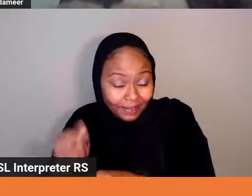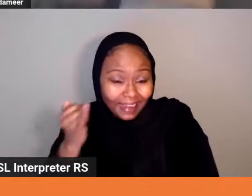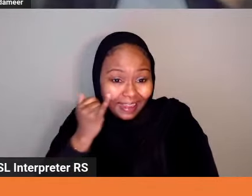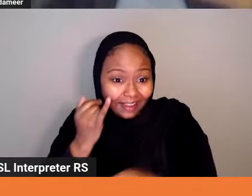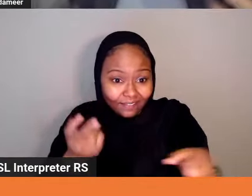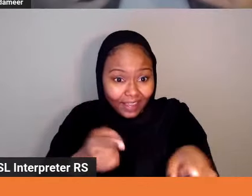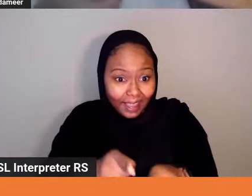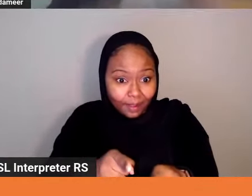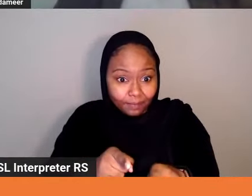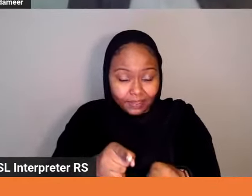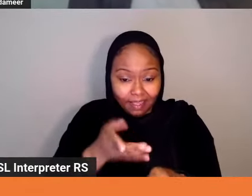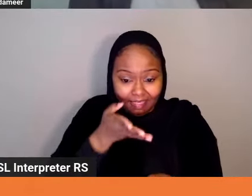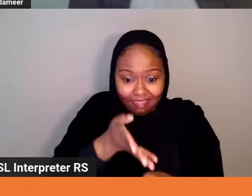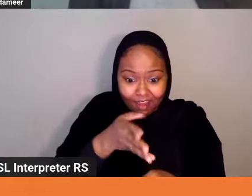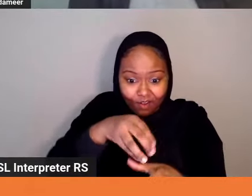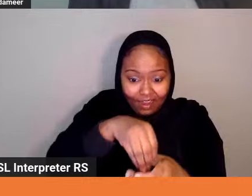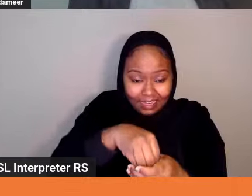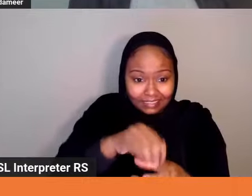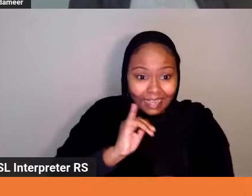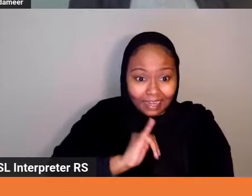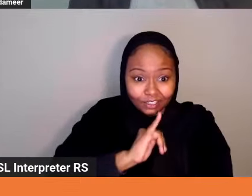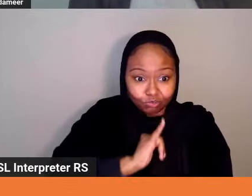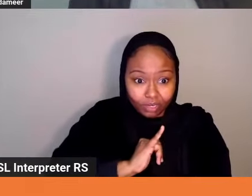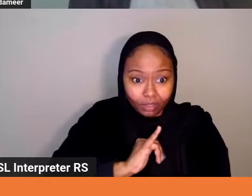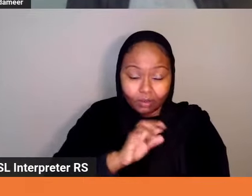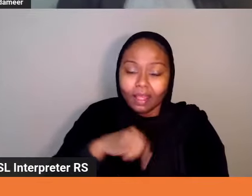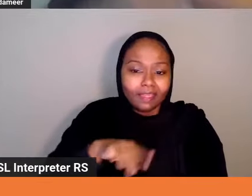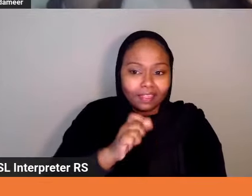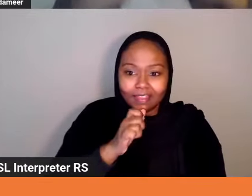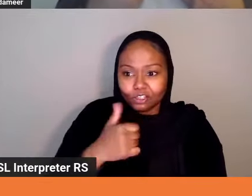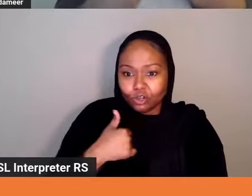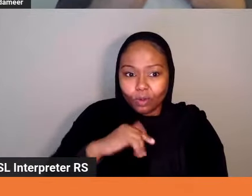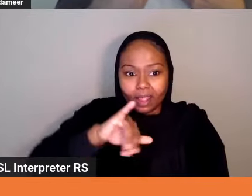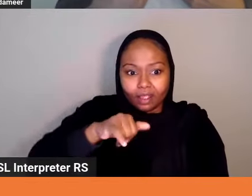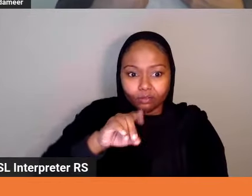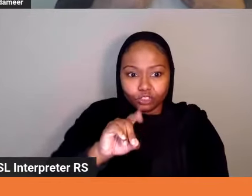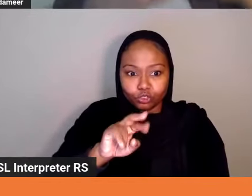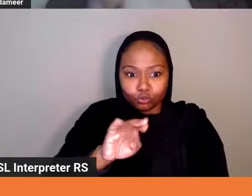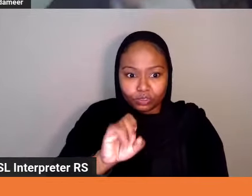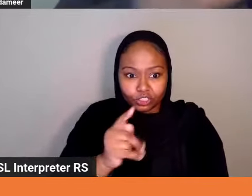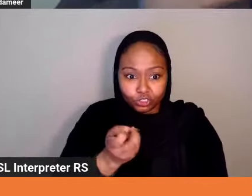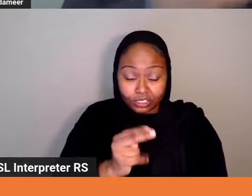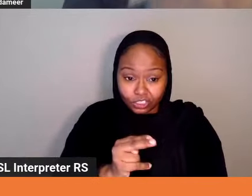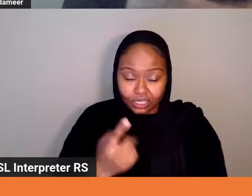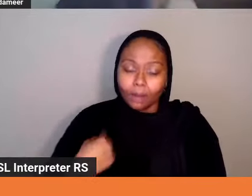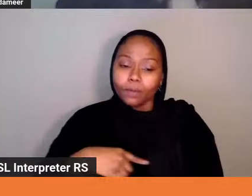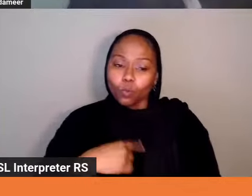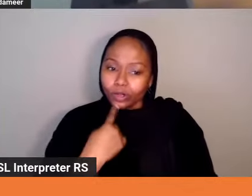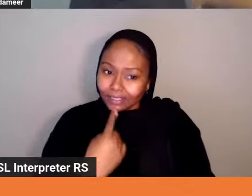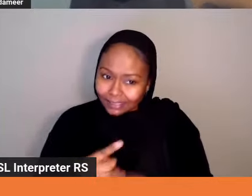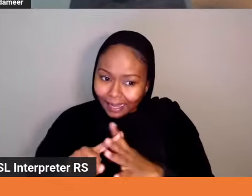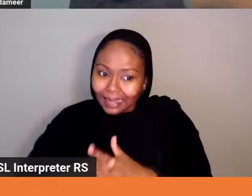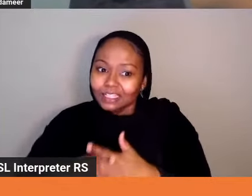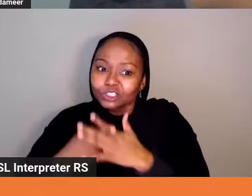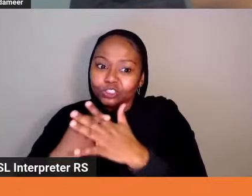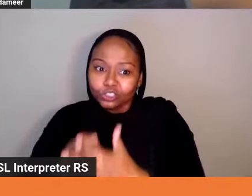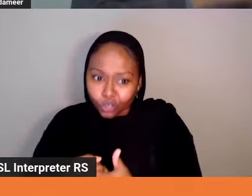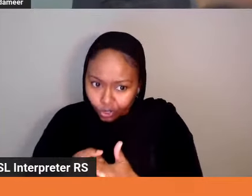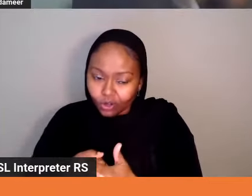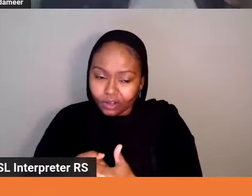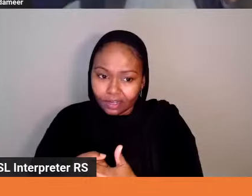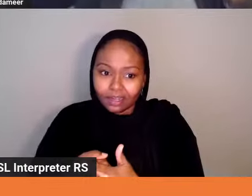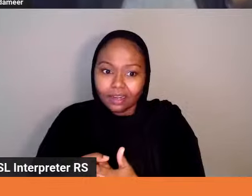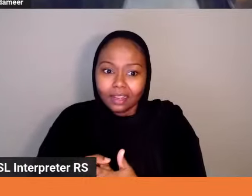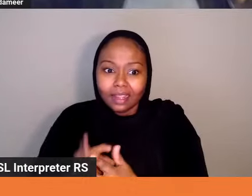Israel, so they claim they don't have jurisdiction, and we're claiming that it starts in the occupied